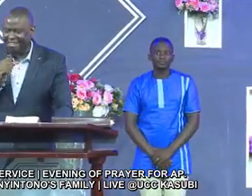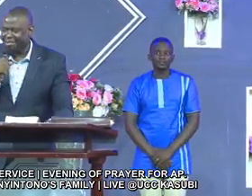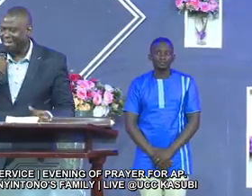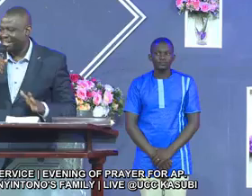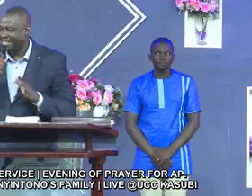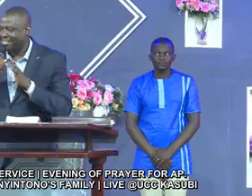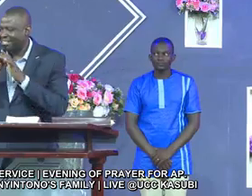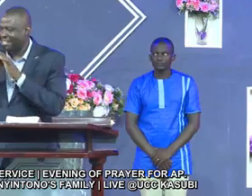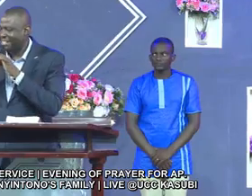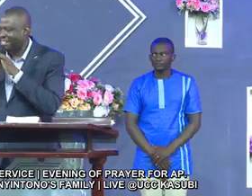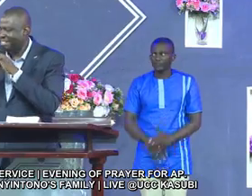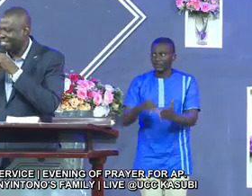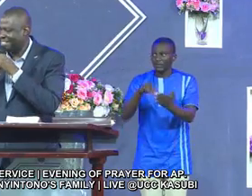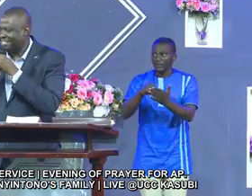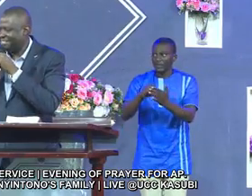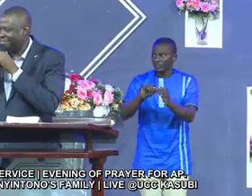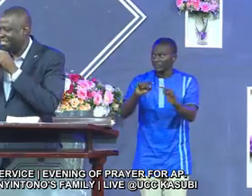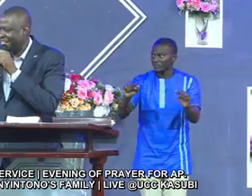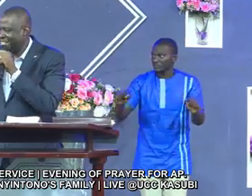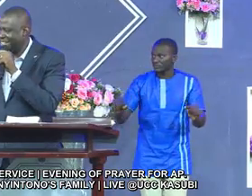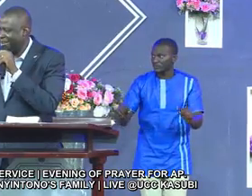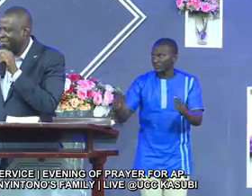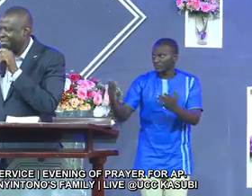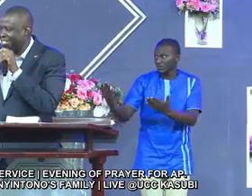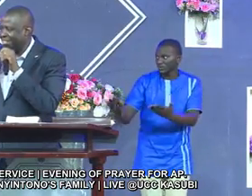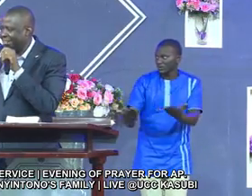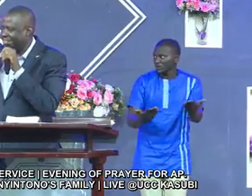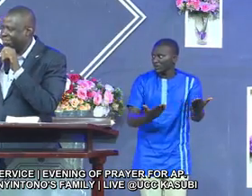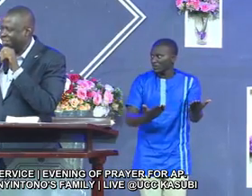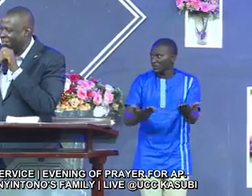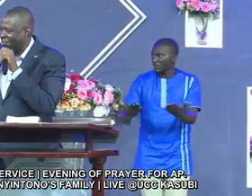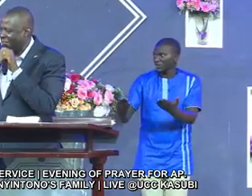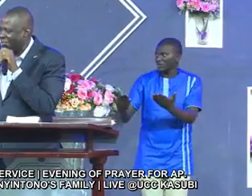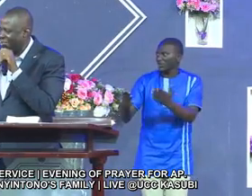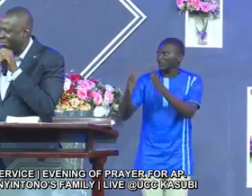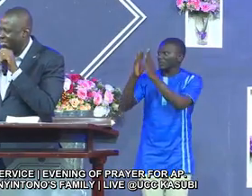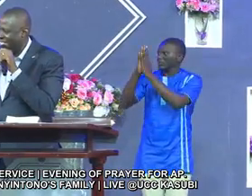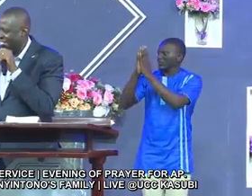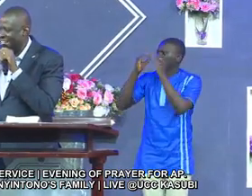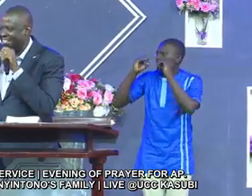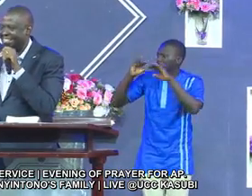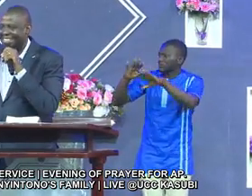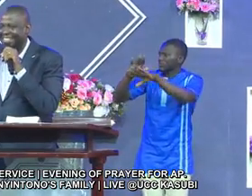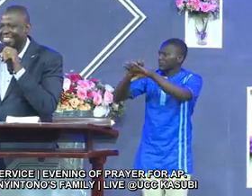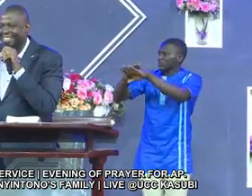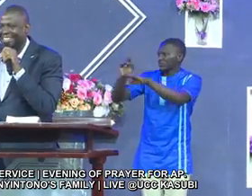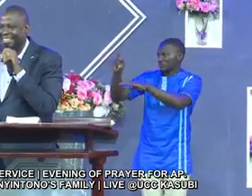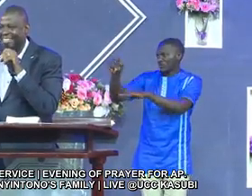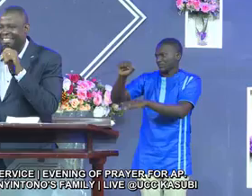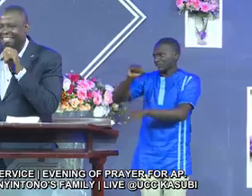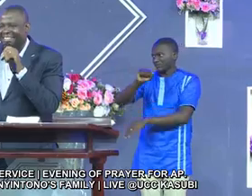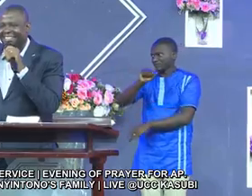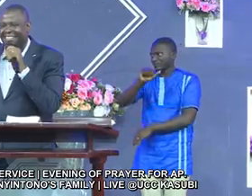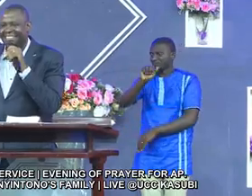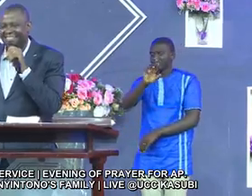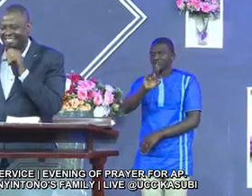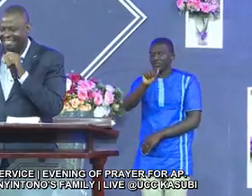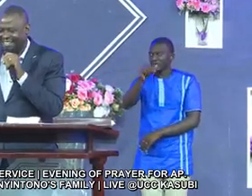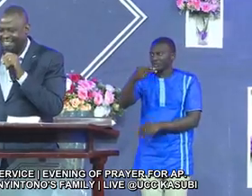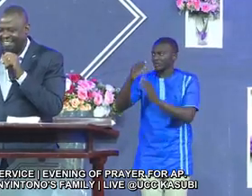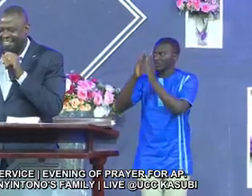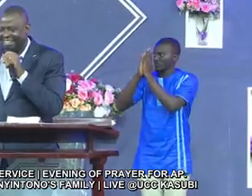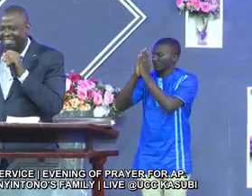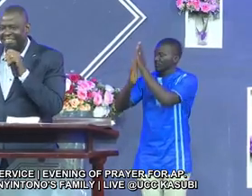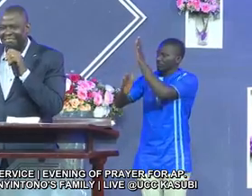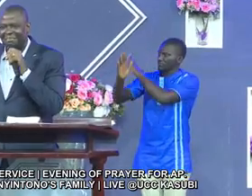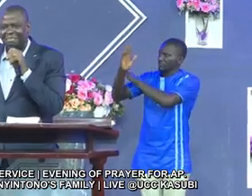Era twagalize nkyasala omukisa kama akwenye omukisa Let us wish Mrs. Sarah the blessing. The Lord